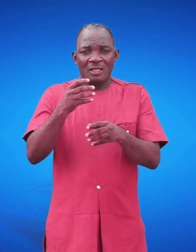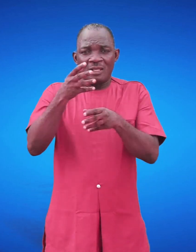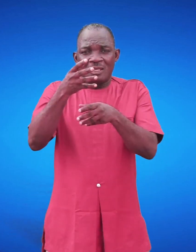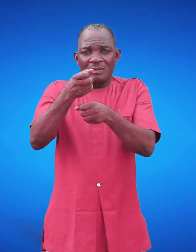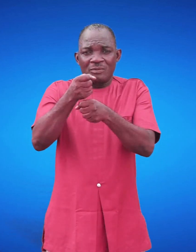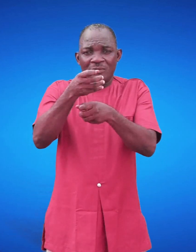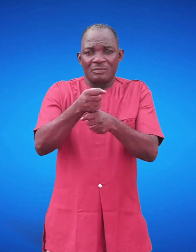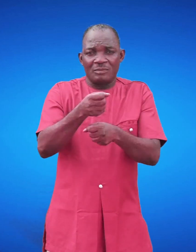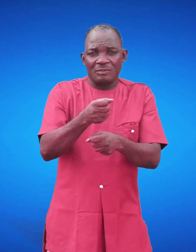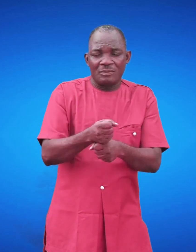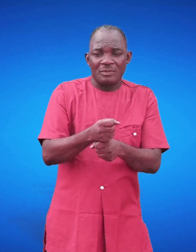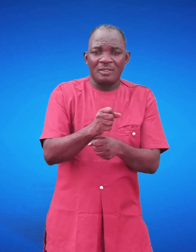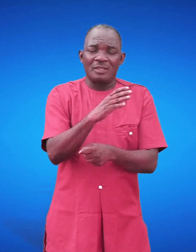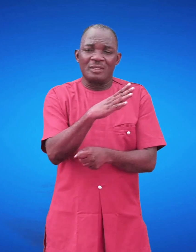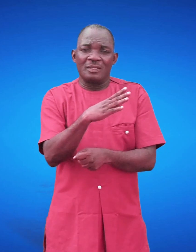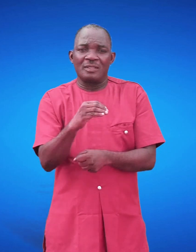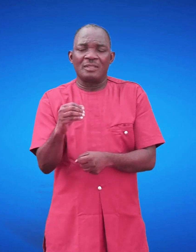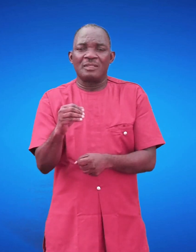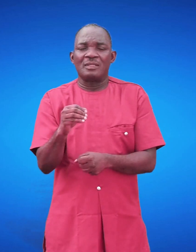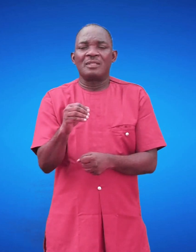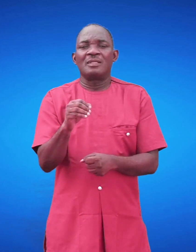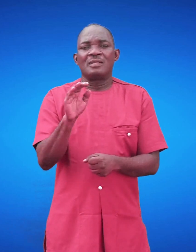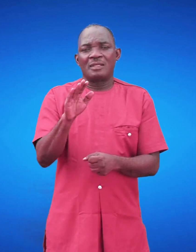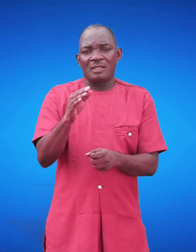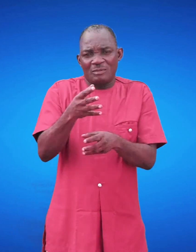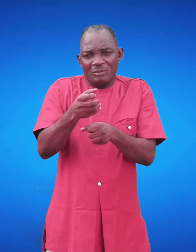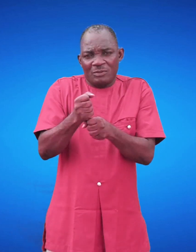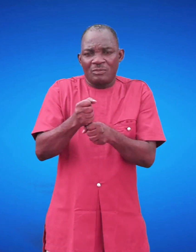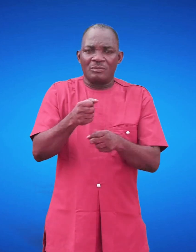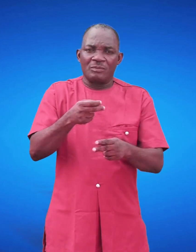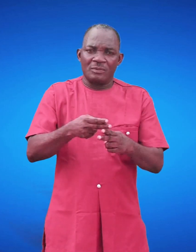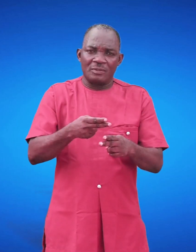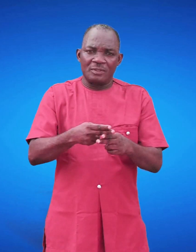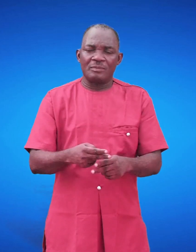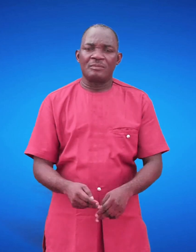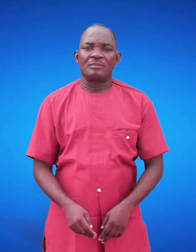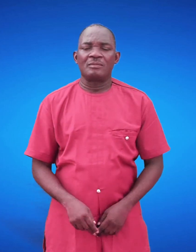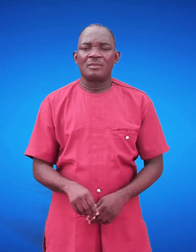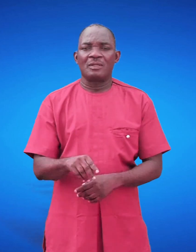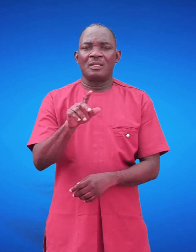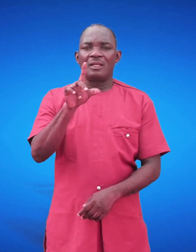Abbreviations and acronyms. LEAP,